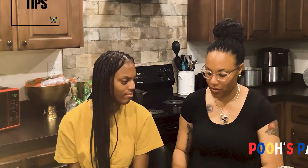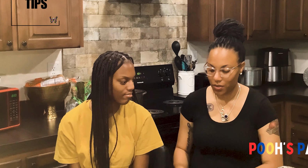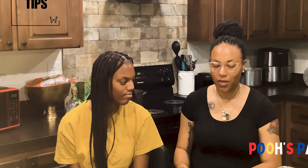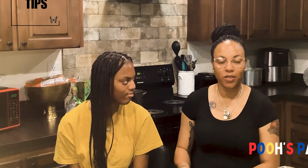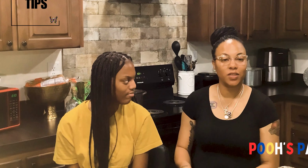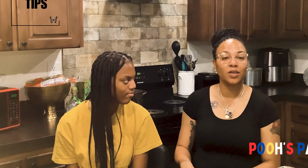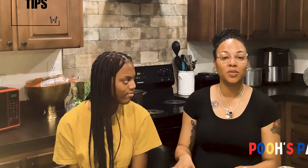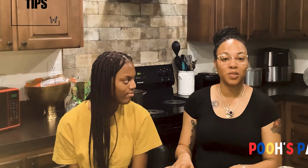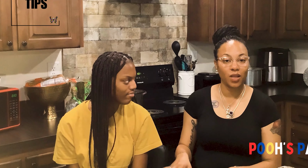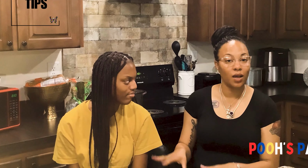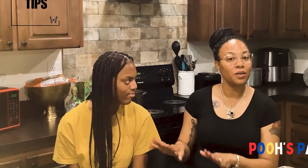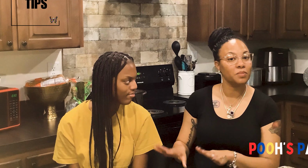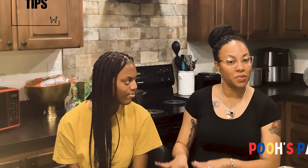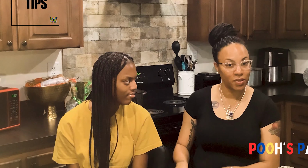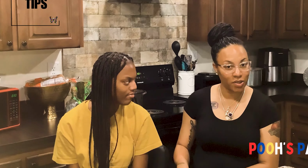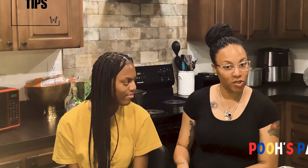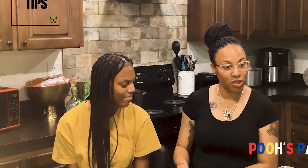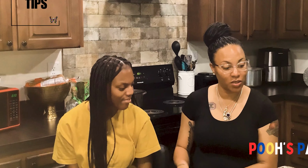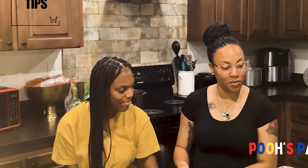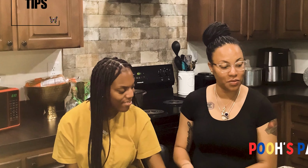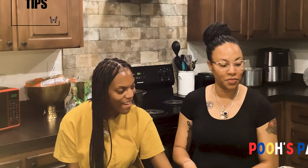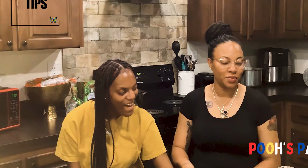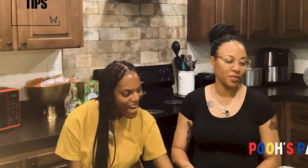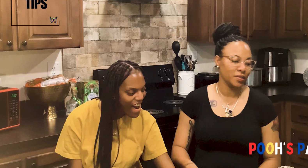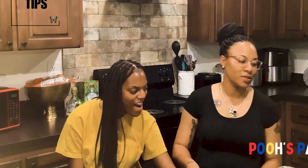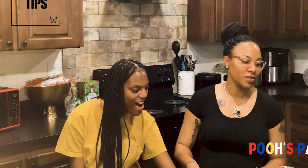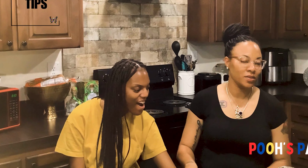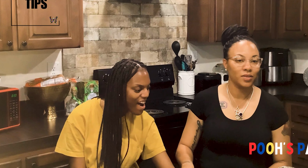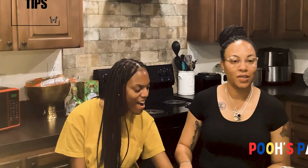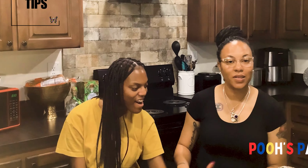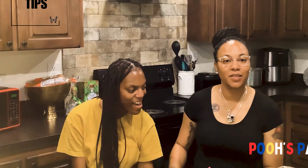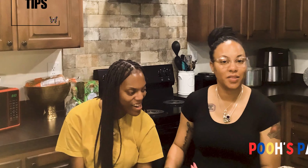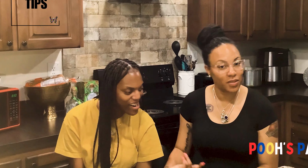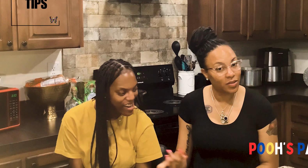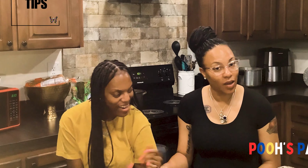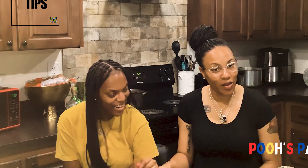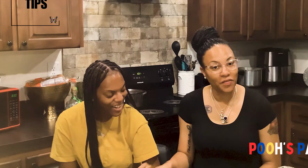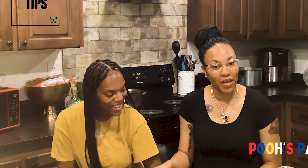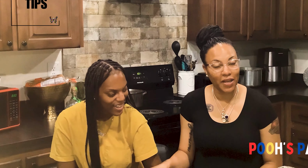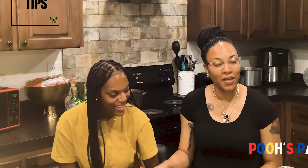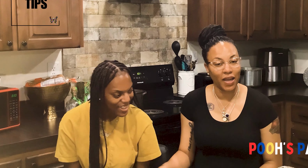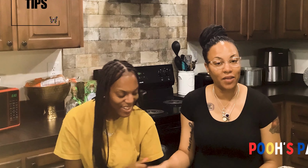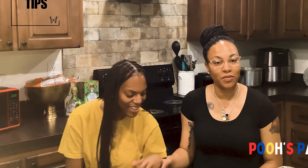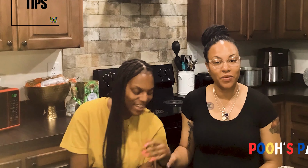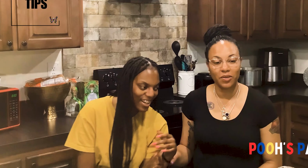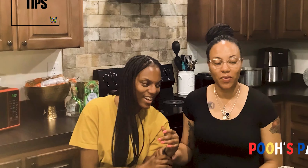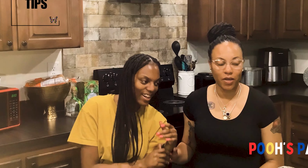I just told her to stop, chill. Because, every now and then I have to redirect her.